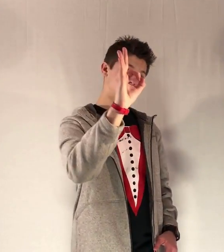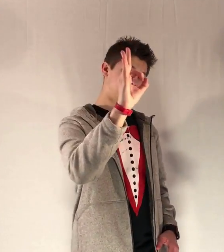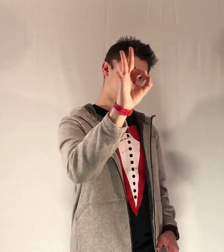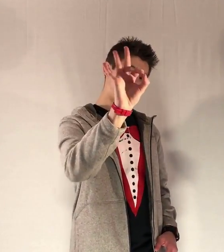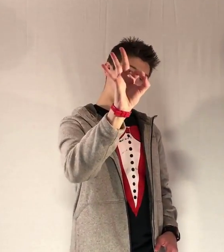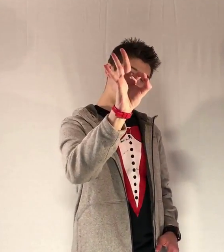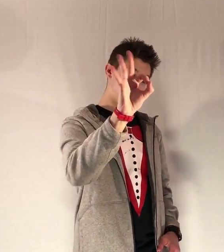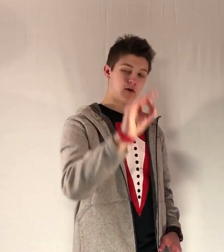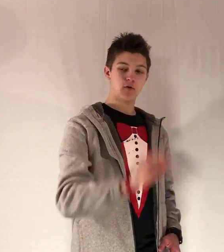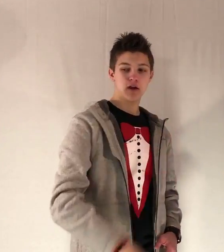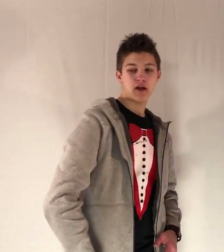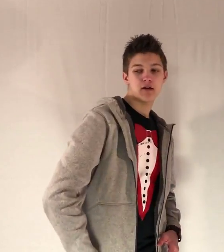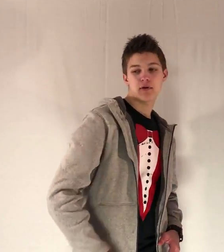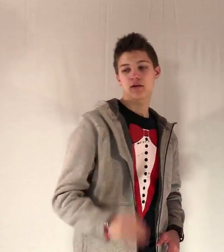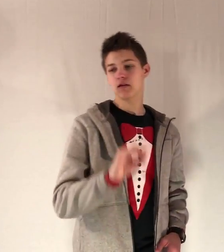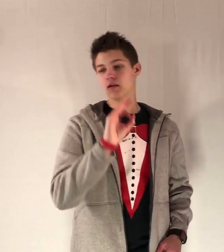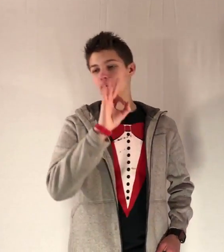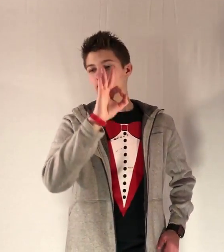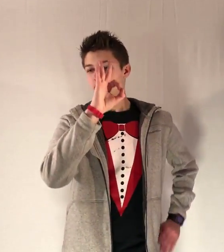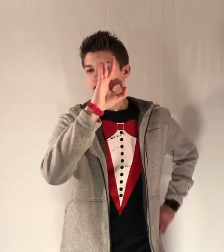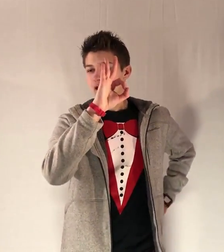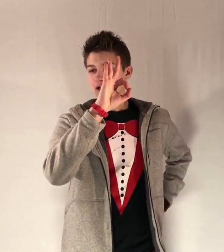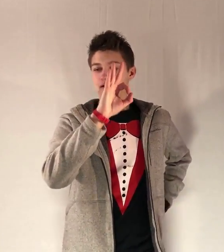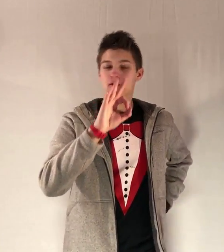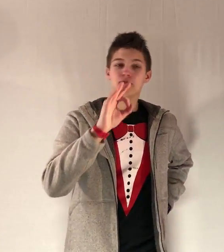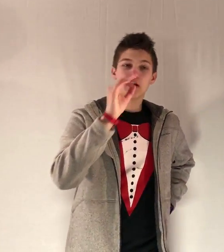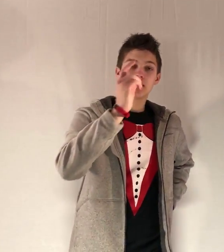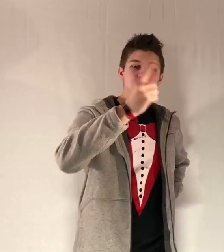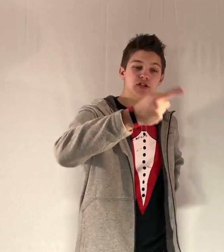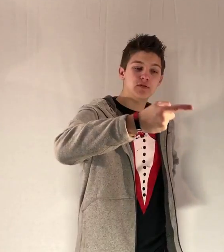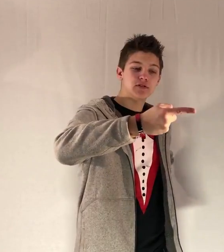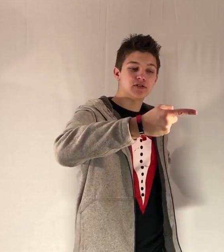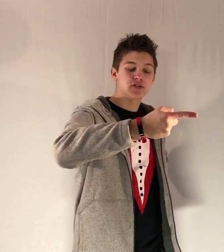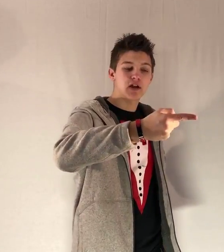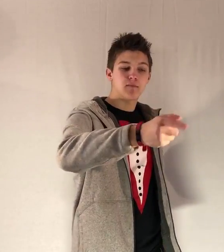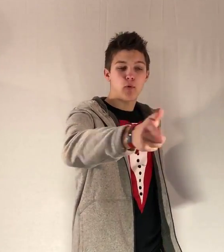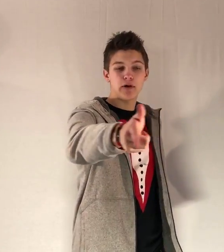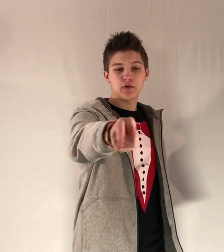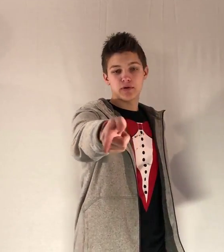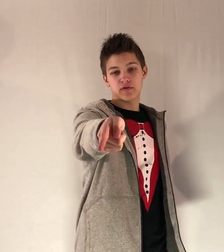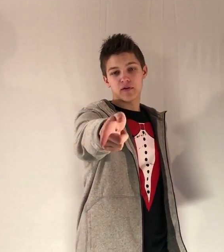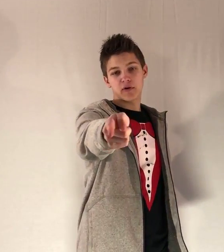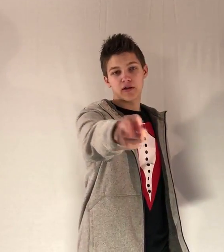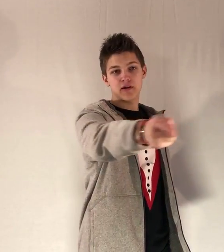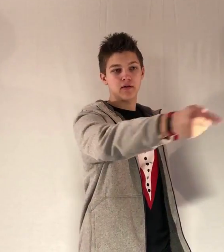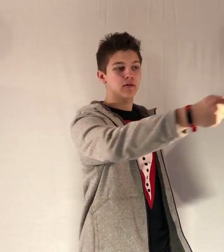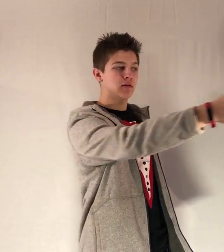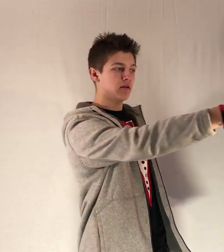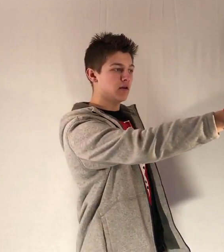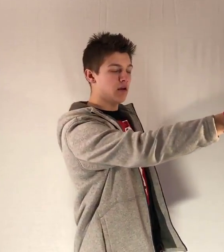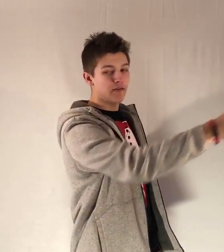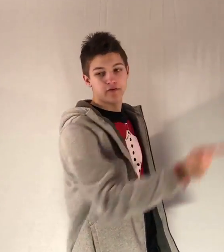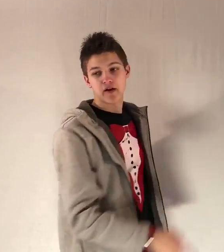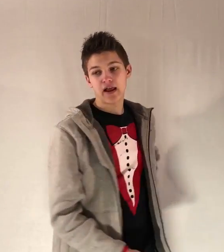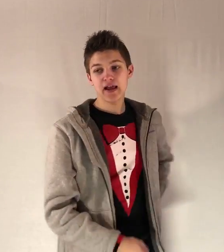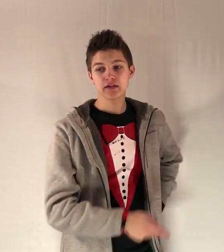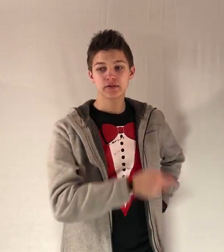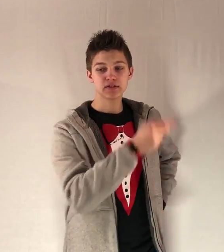the okay. You got that. And then you've got G, which is just kind of pointing. You put your thumb right here. Then you've got H, which is the